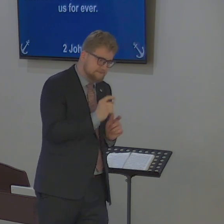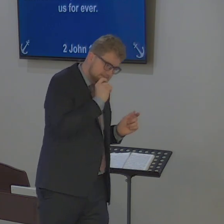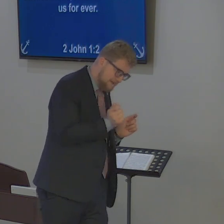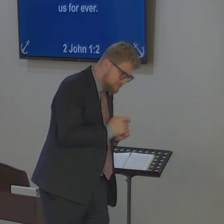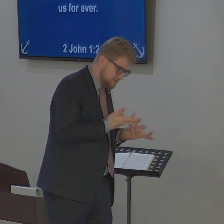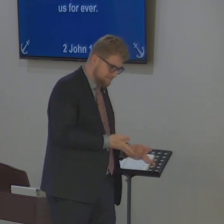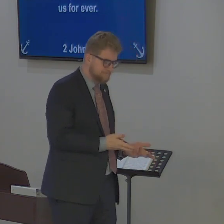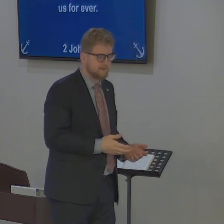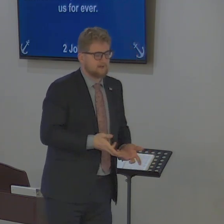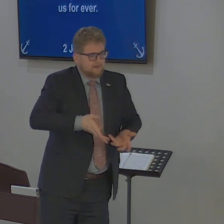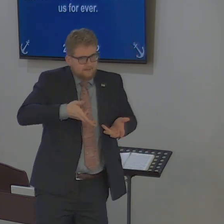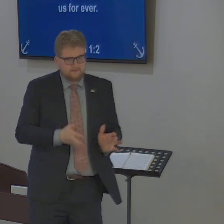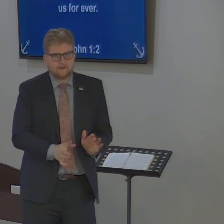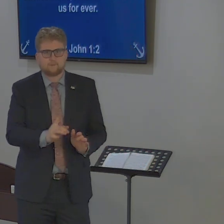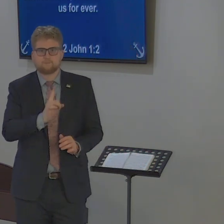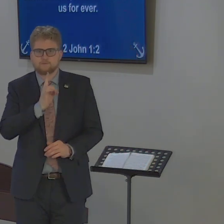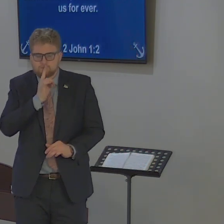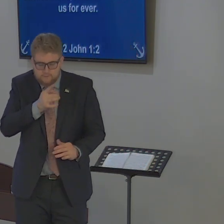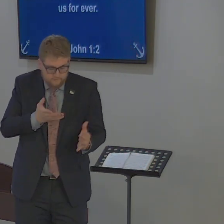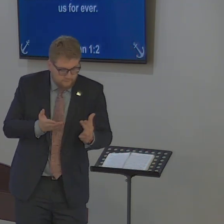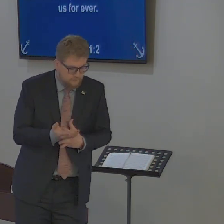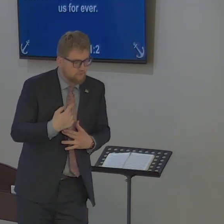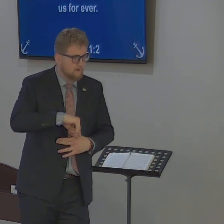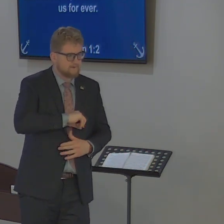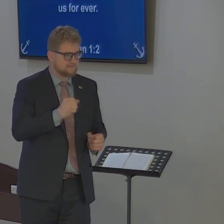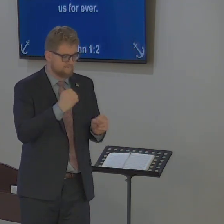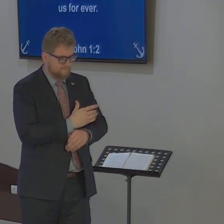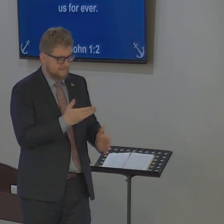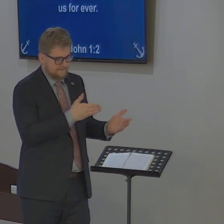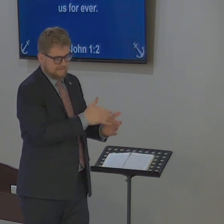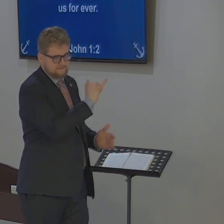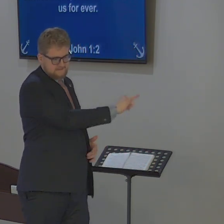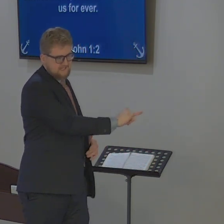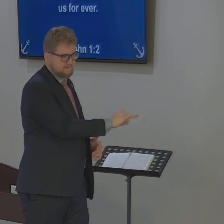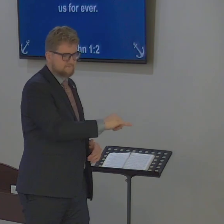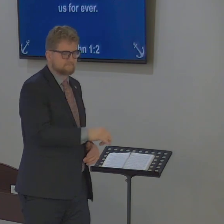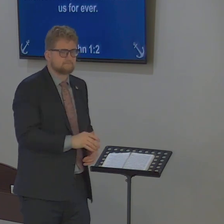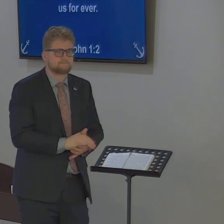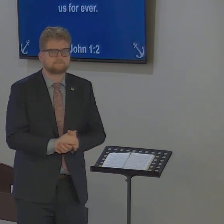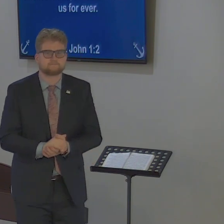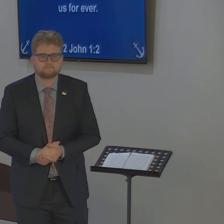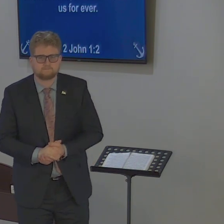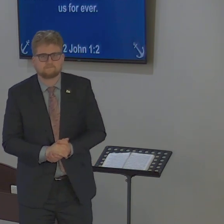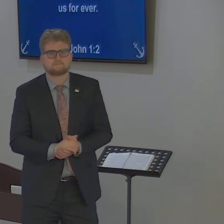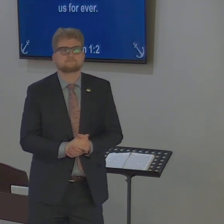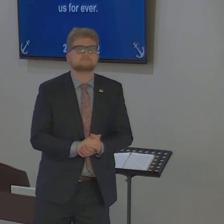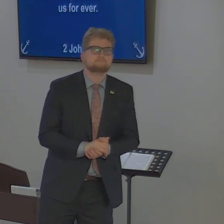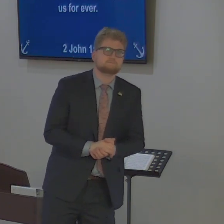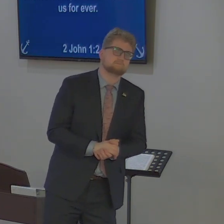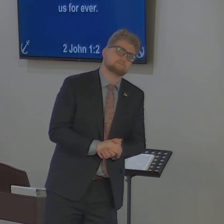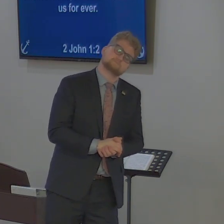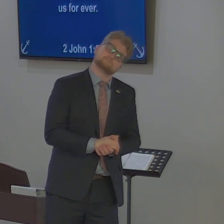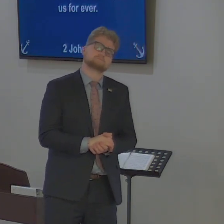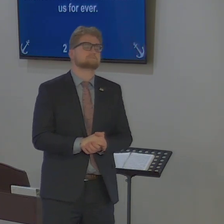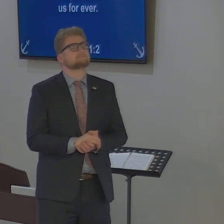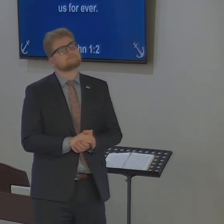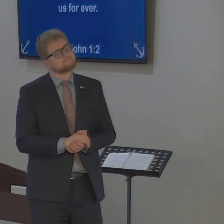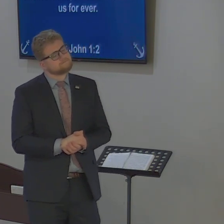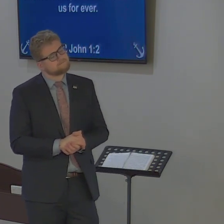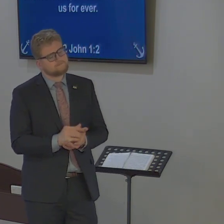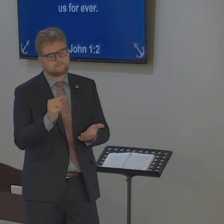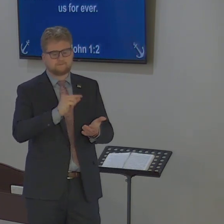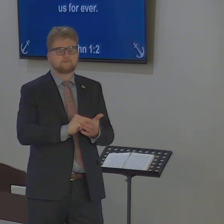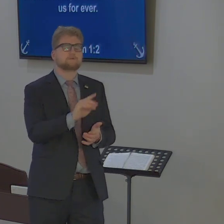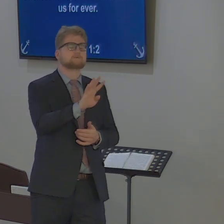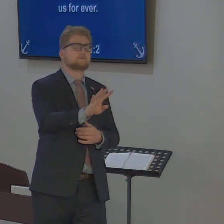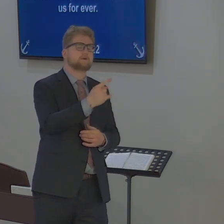truth through us to fight against that, if you will, that deception and those lies. Verse 4, he says